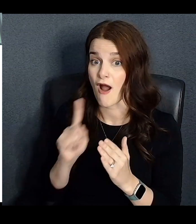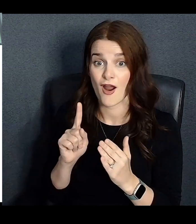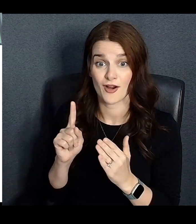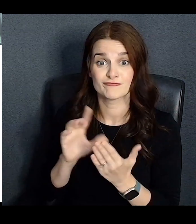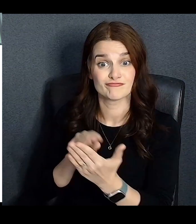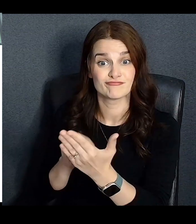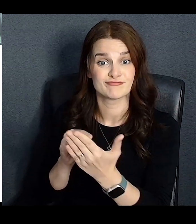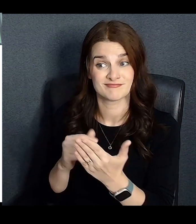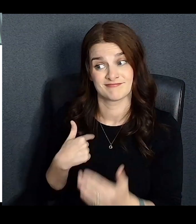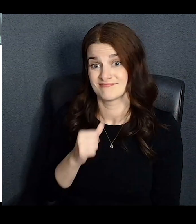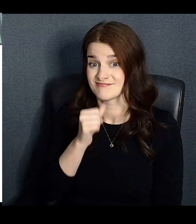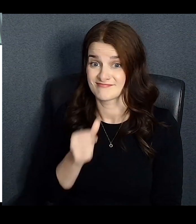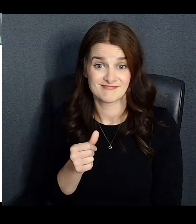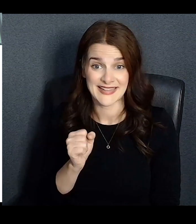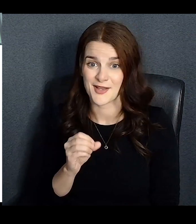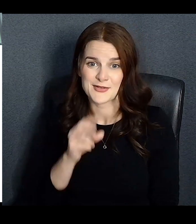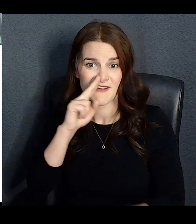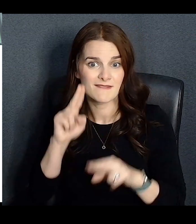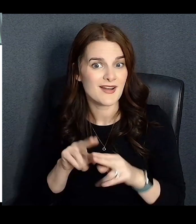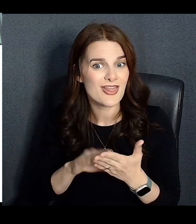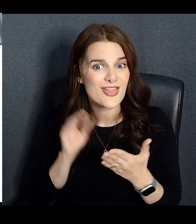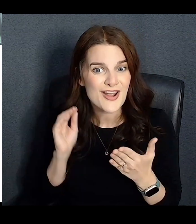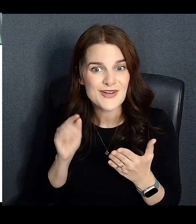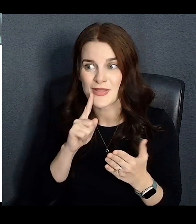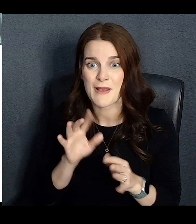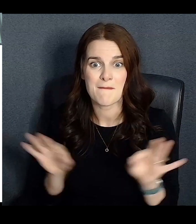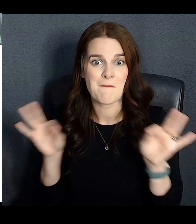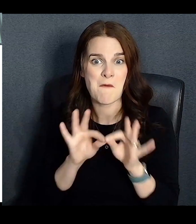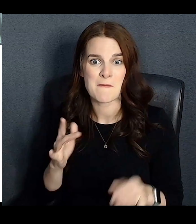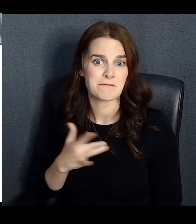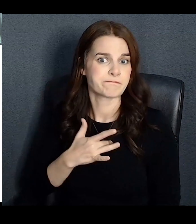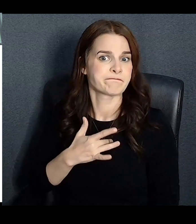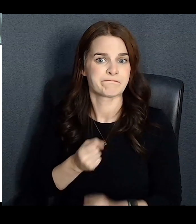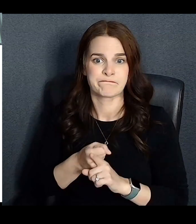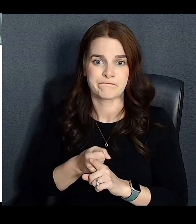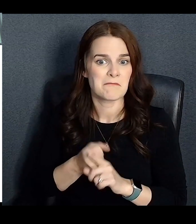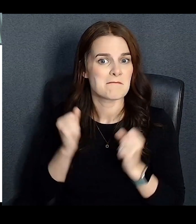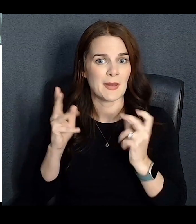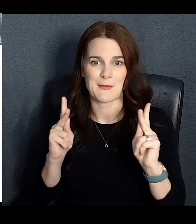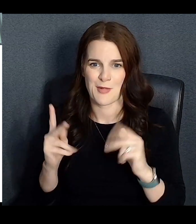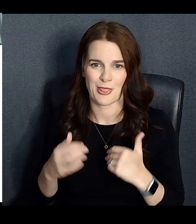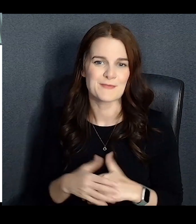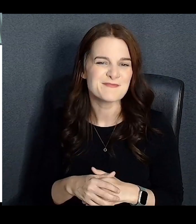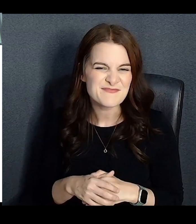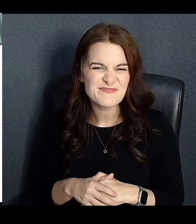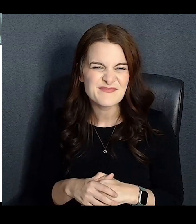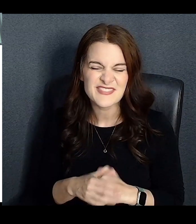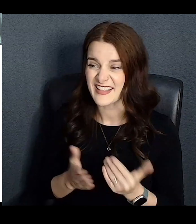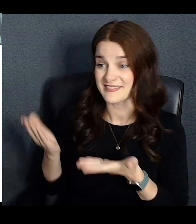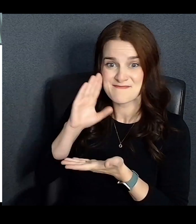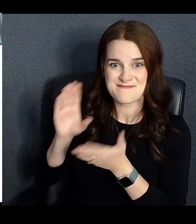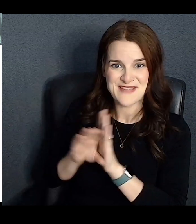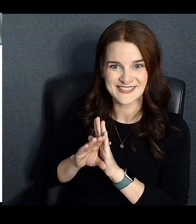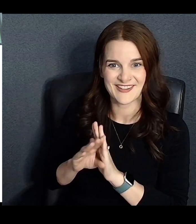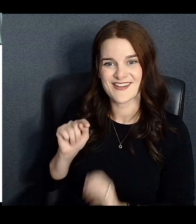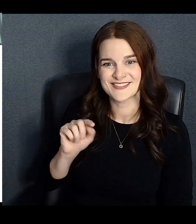I did not. But it's fun to learn about and really important and impactful for many people. So this is a picture of Tom